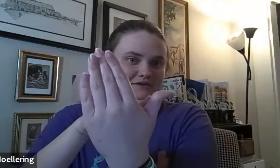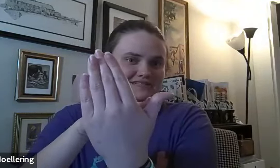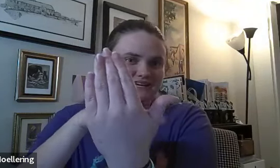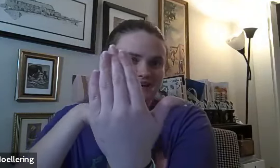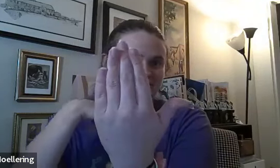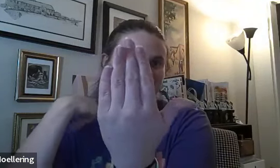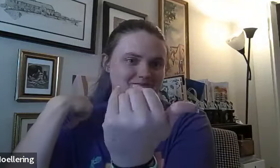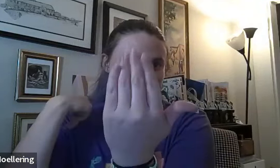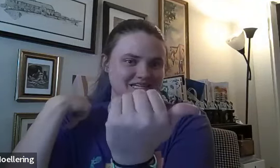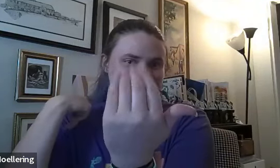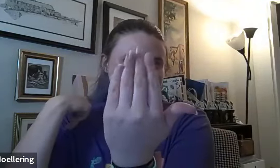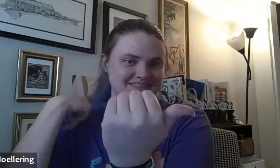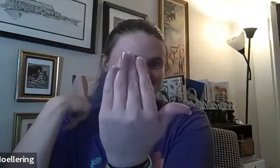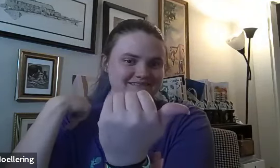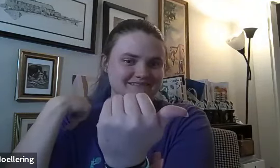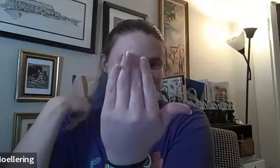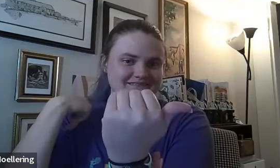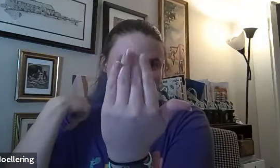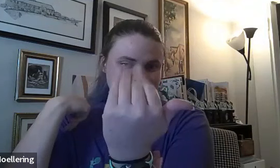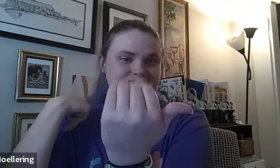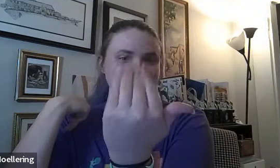thumb sticking out. 15.